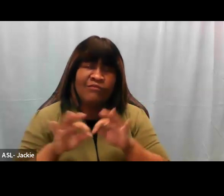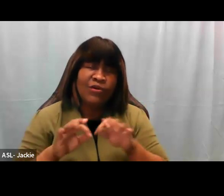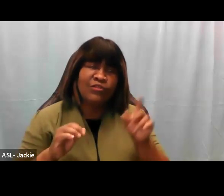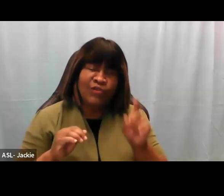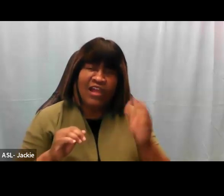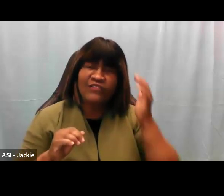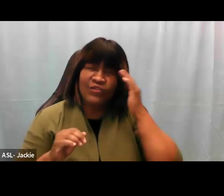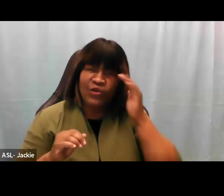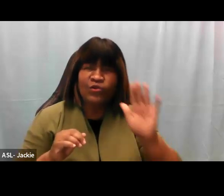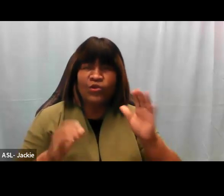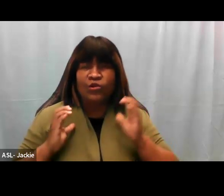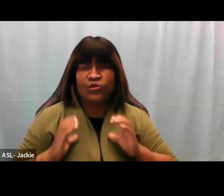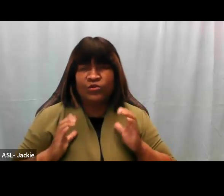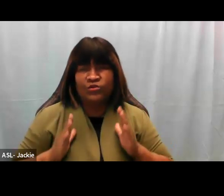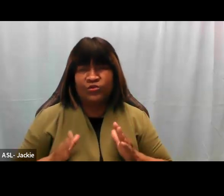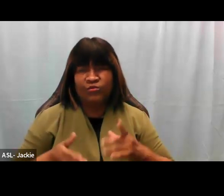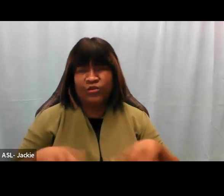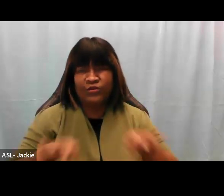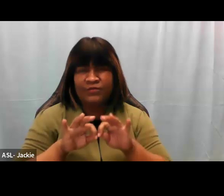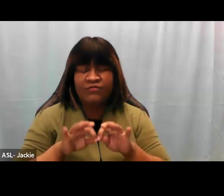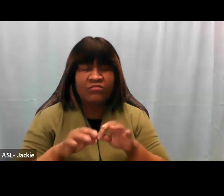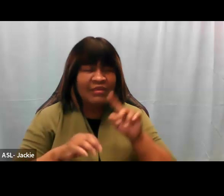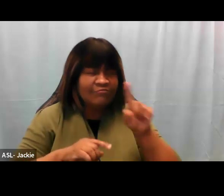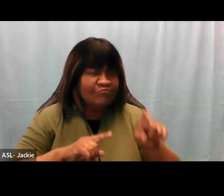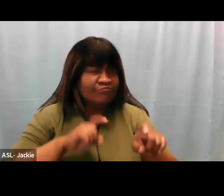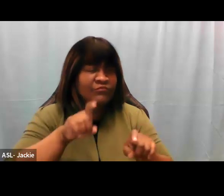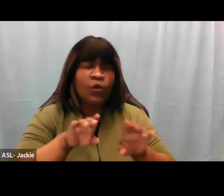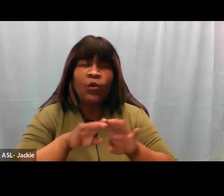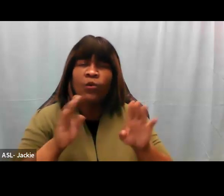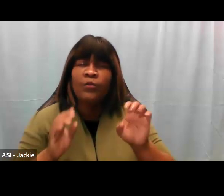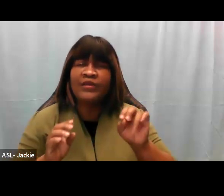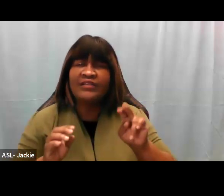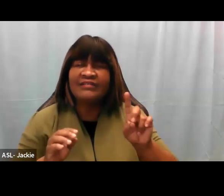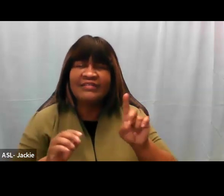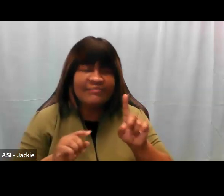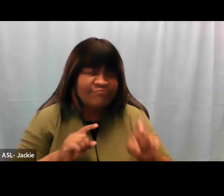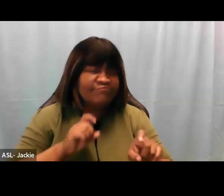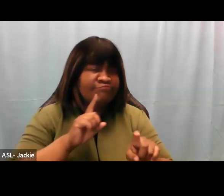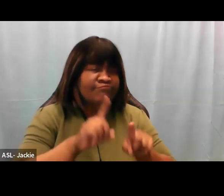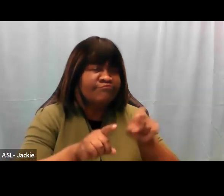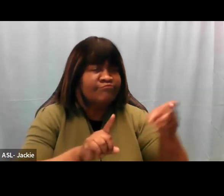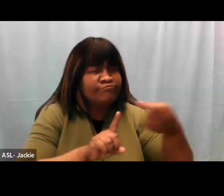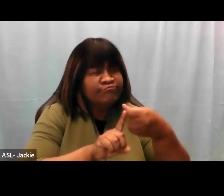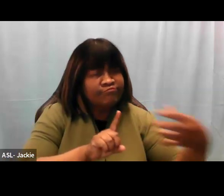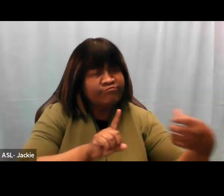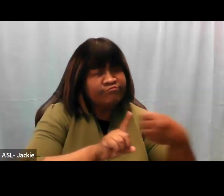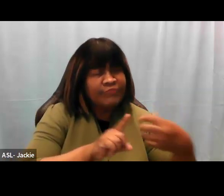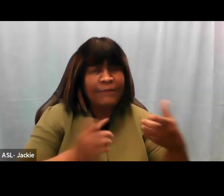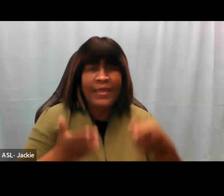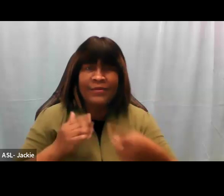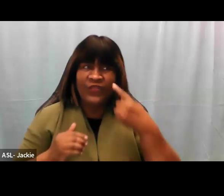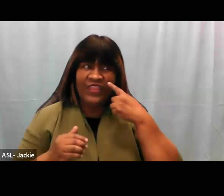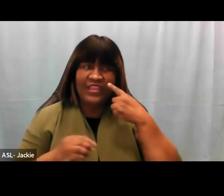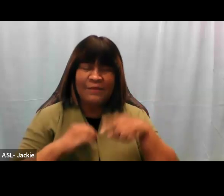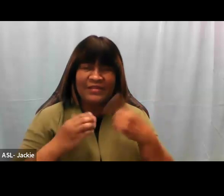get to know your consumer. A lot of open-ended questions, because you may think of something that